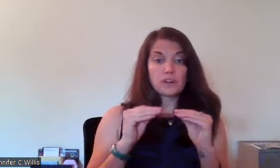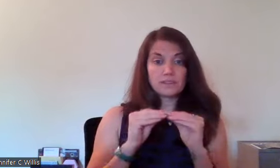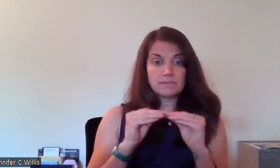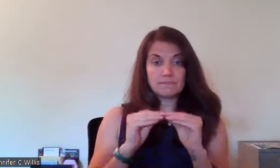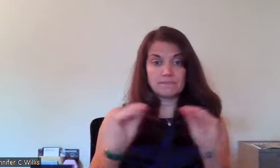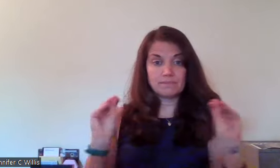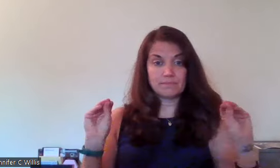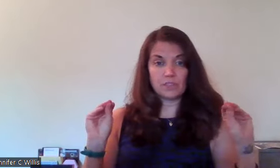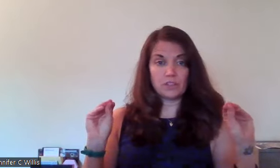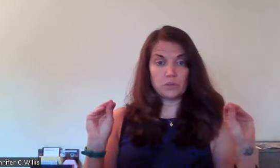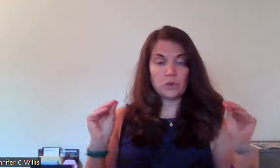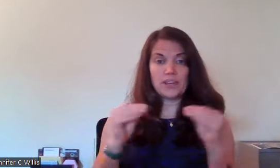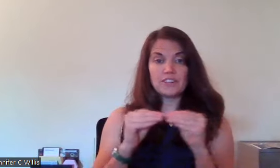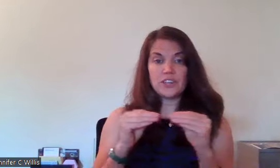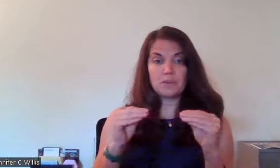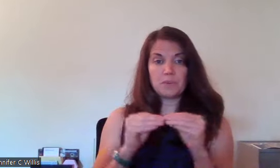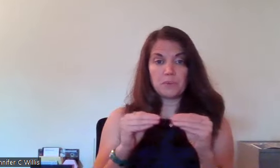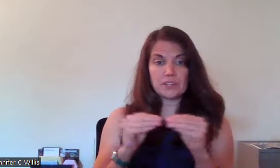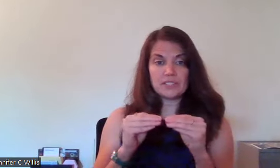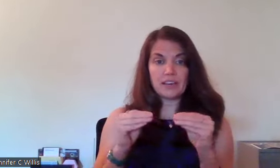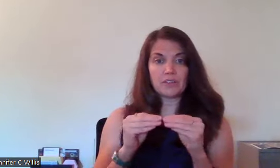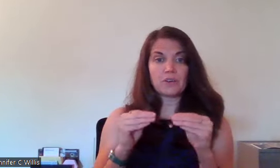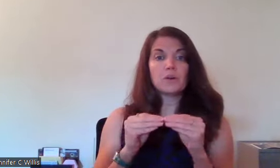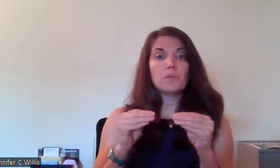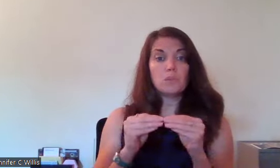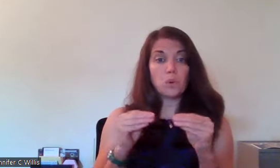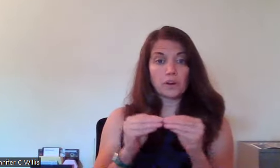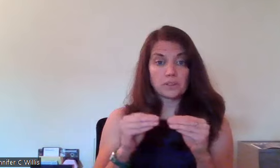More. Closed O hand shape. Bring it together. More.